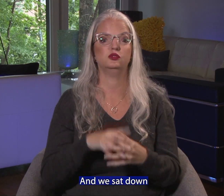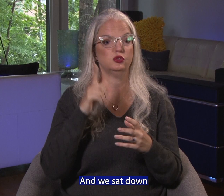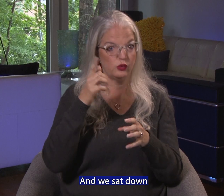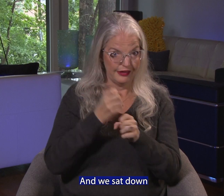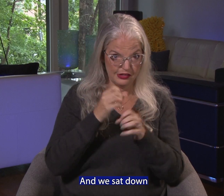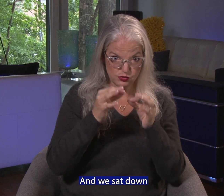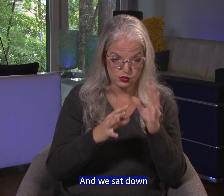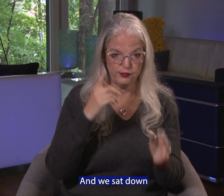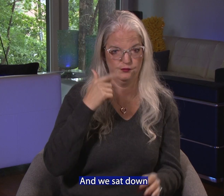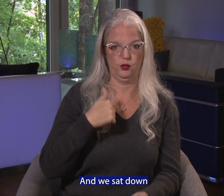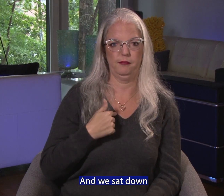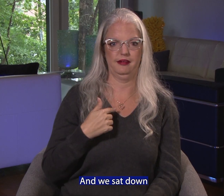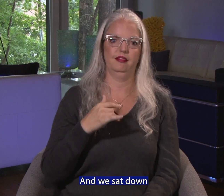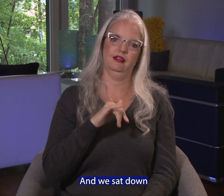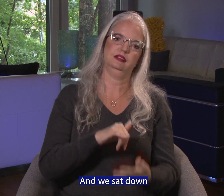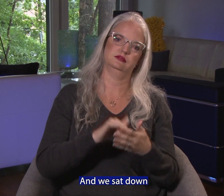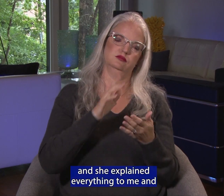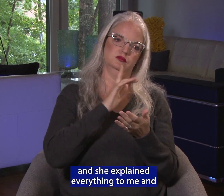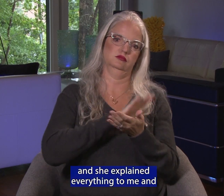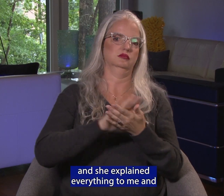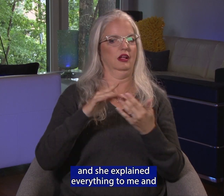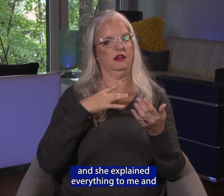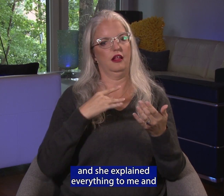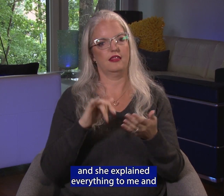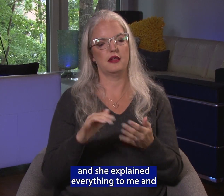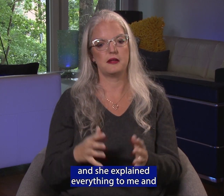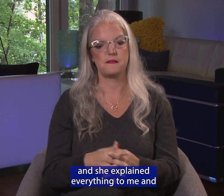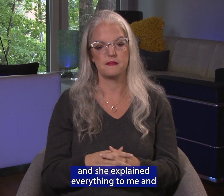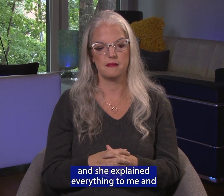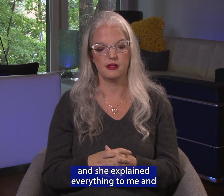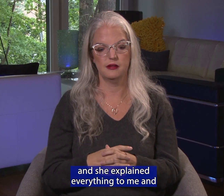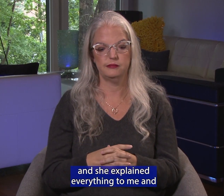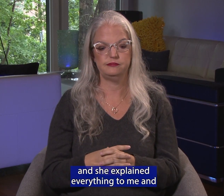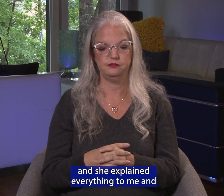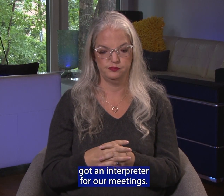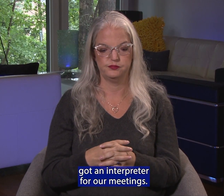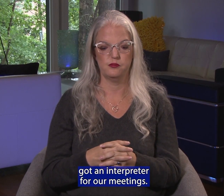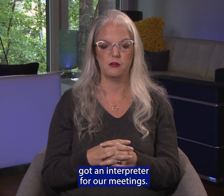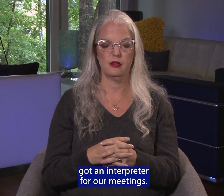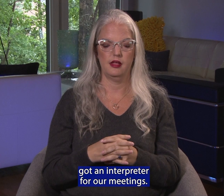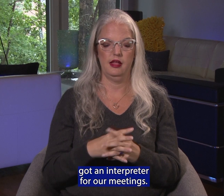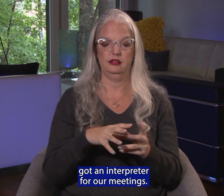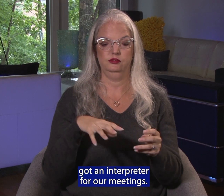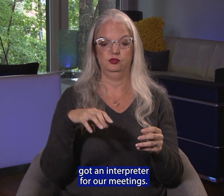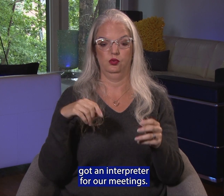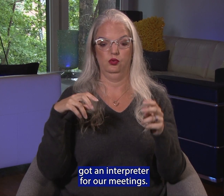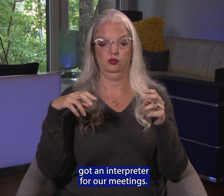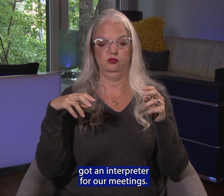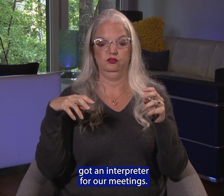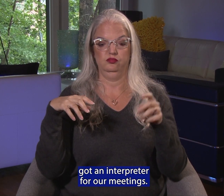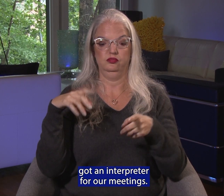And we sat down, and she explained everything to me and got an interpreter for our meetings.